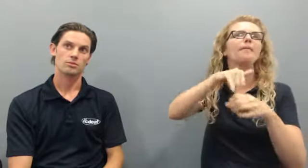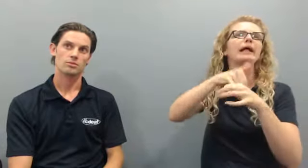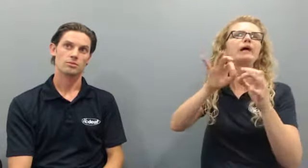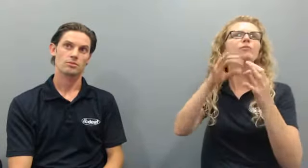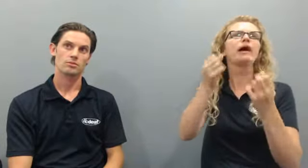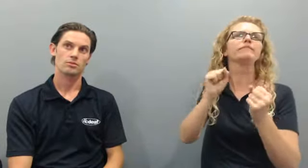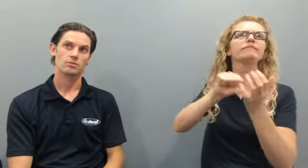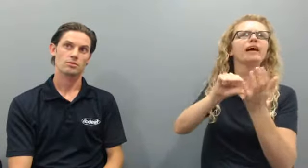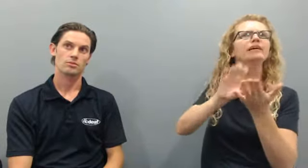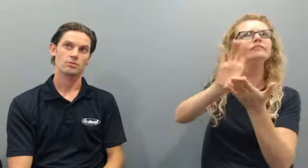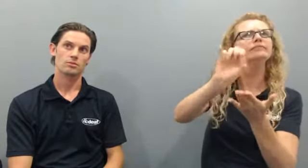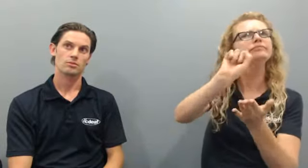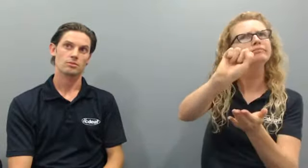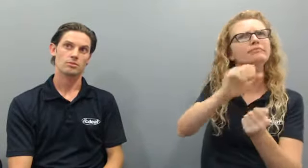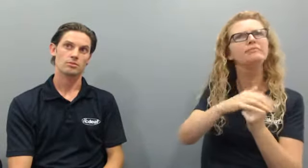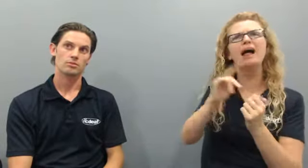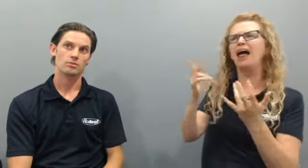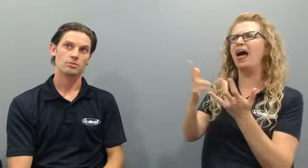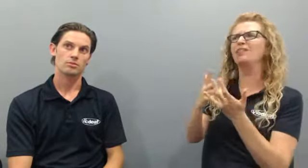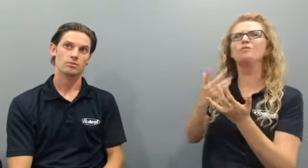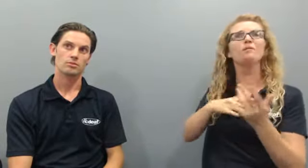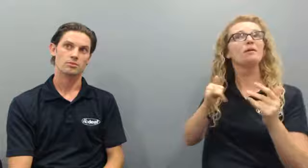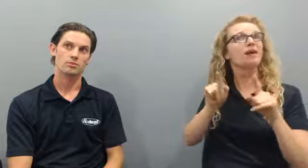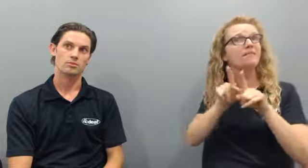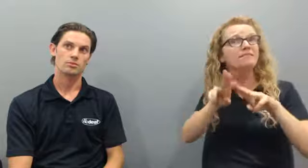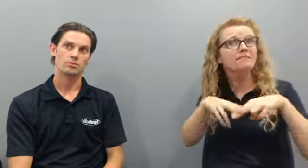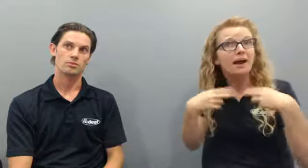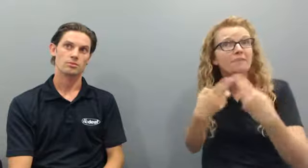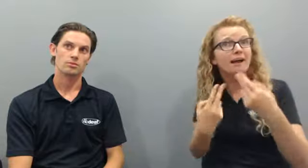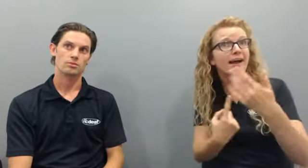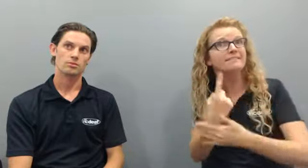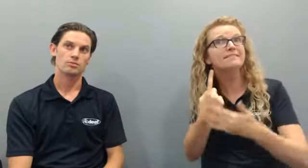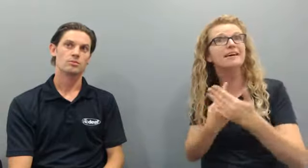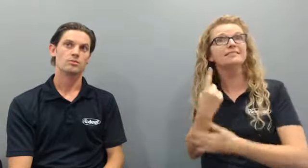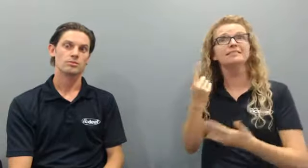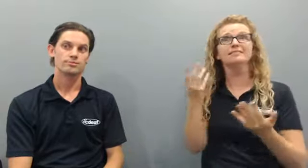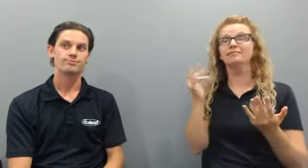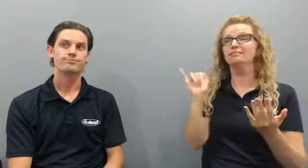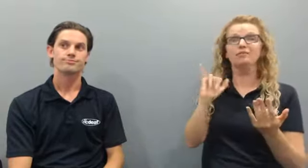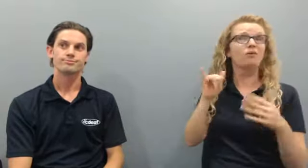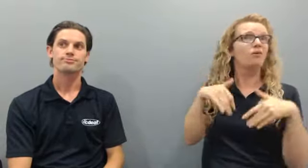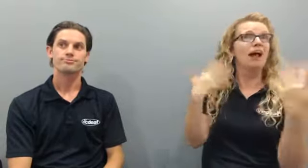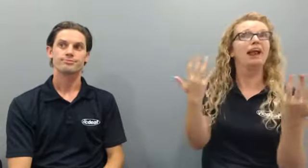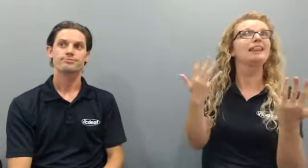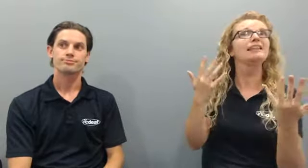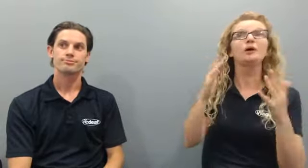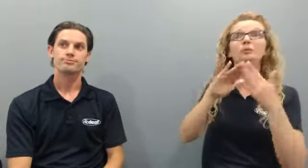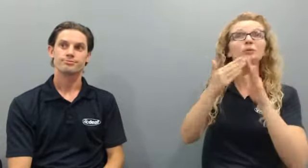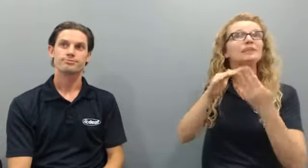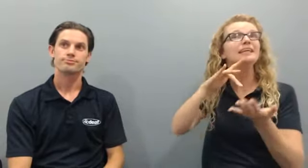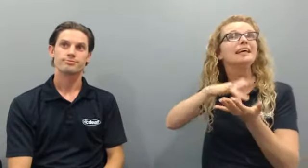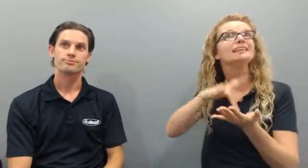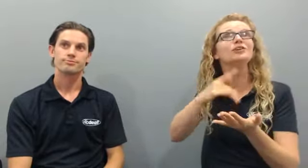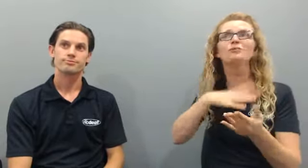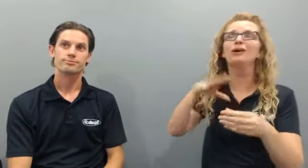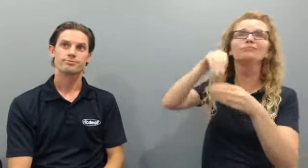to because, maybe you've never had to because medical appointments have always been covered and ETH has covered workplace interpreting, but maybe